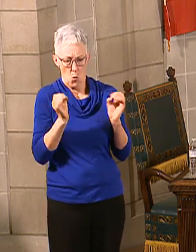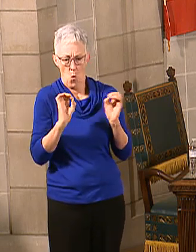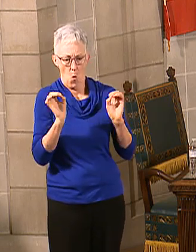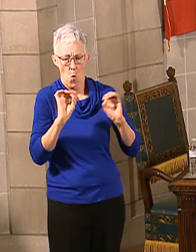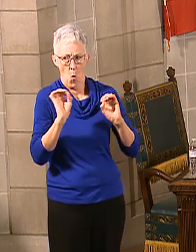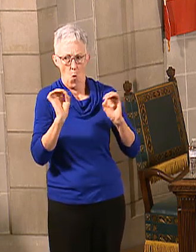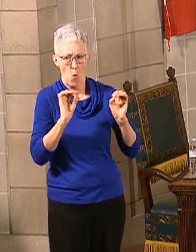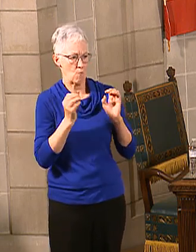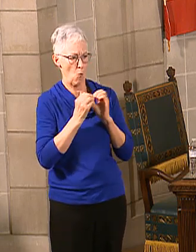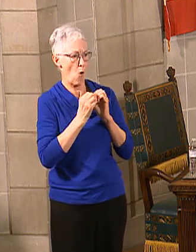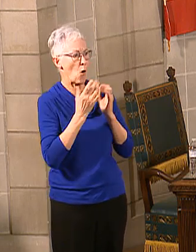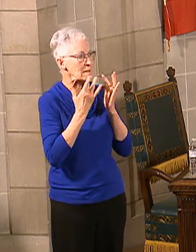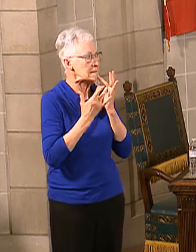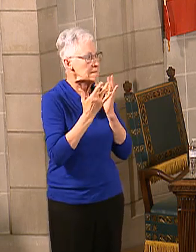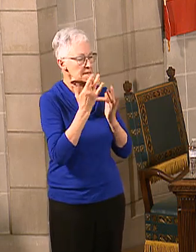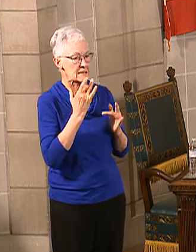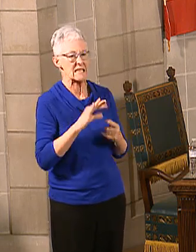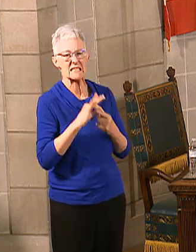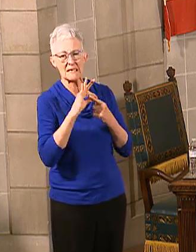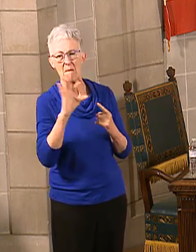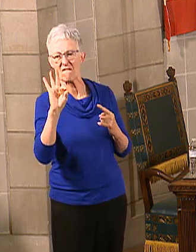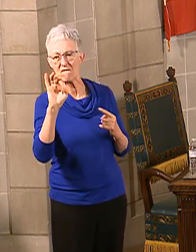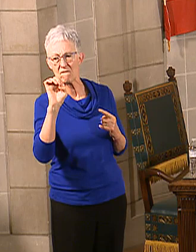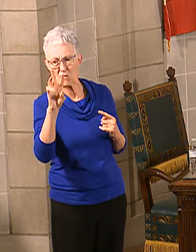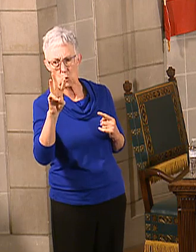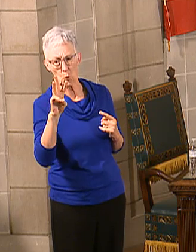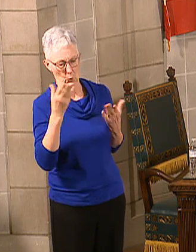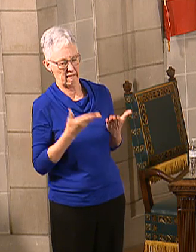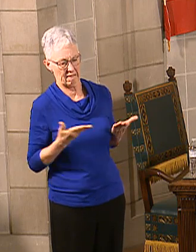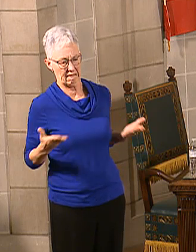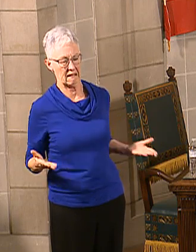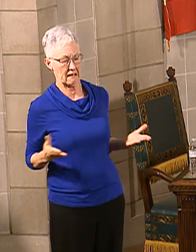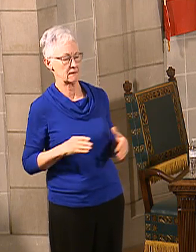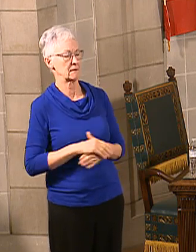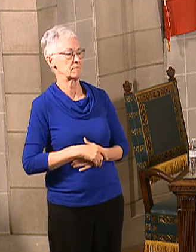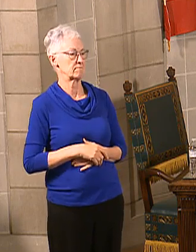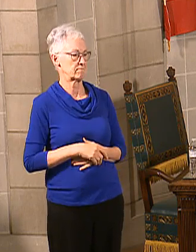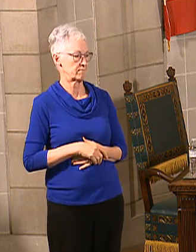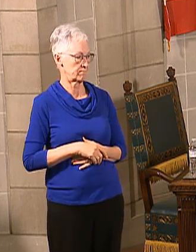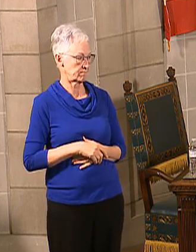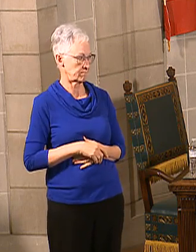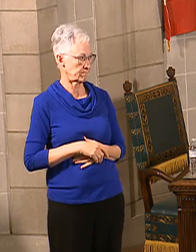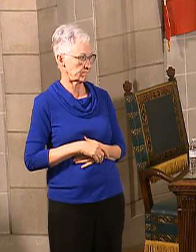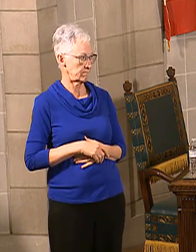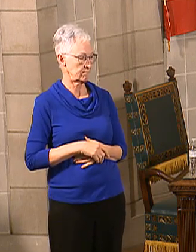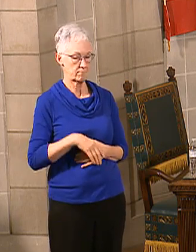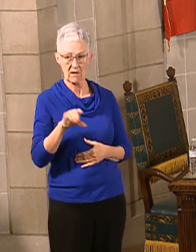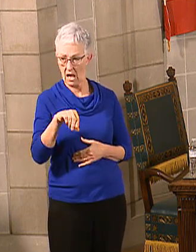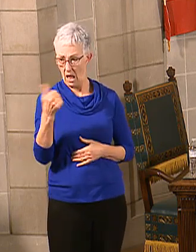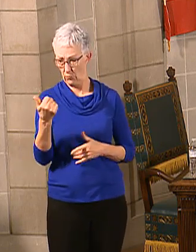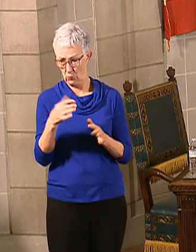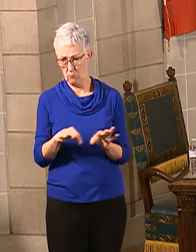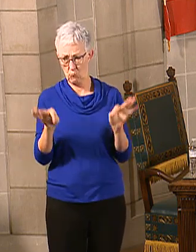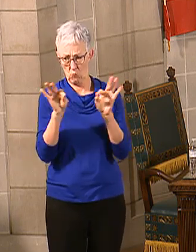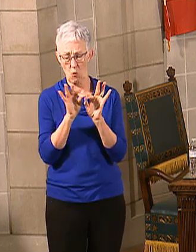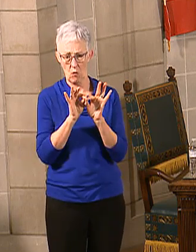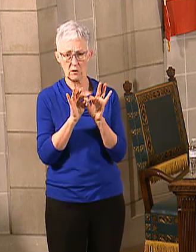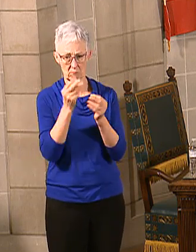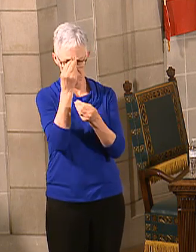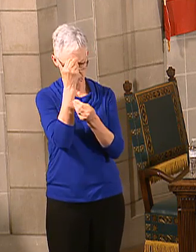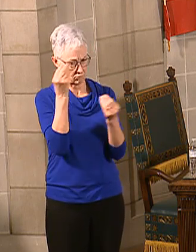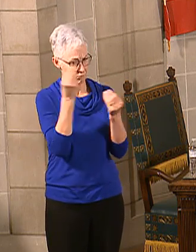fill the shelves here within the next couple of weeks. And one of the things that I really want to point out is that